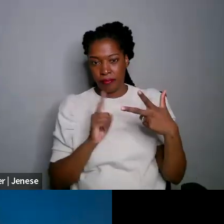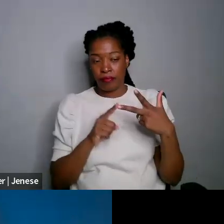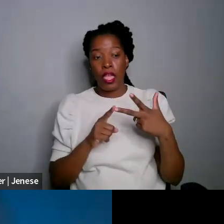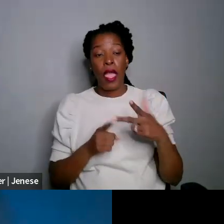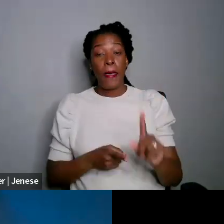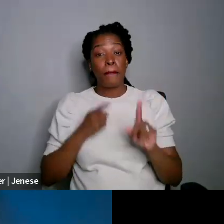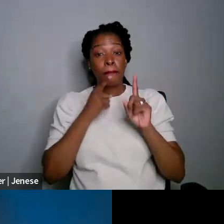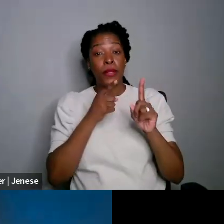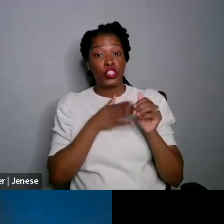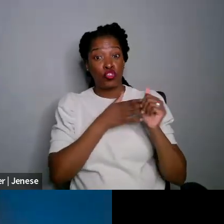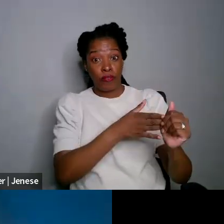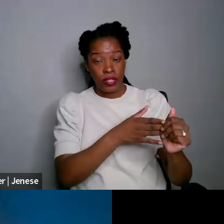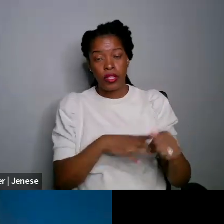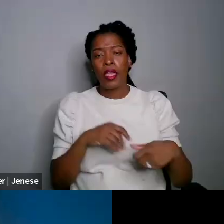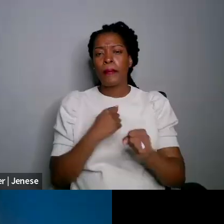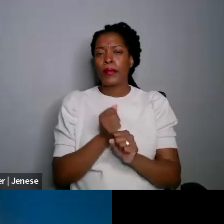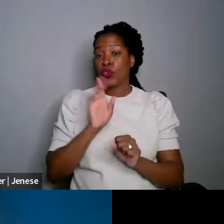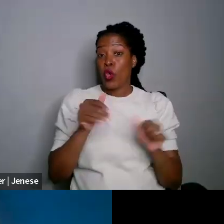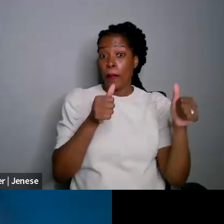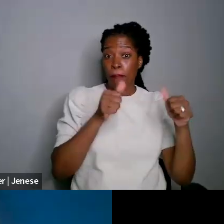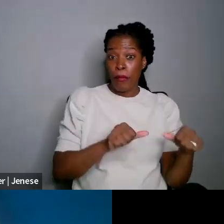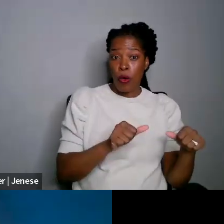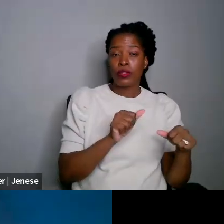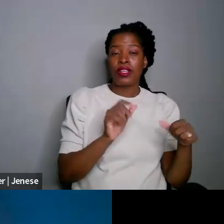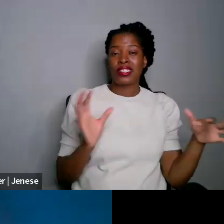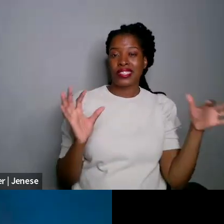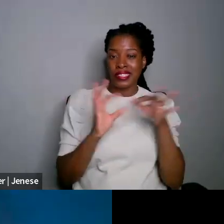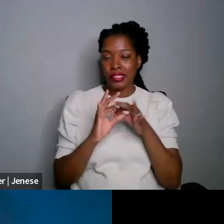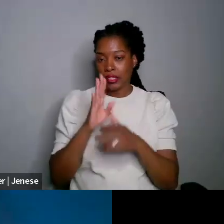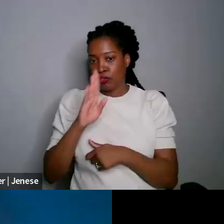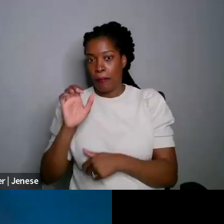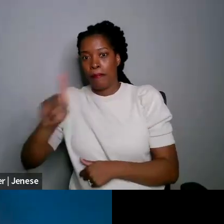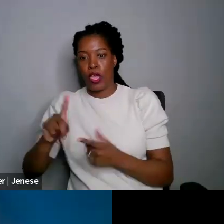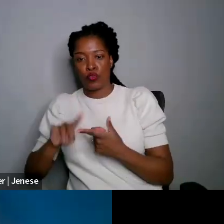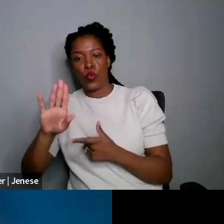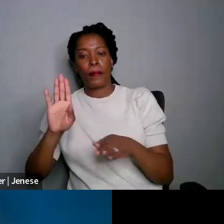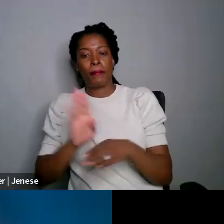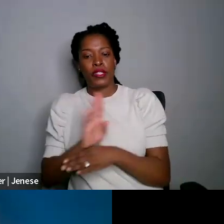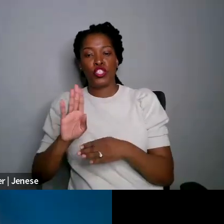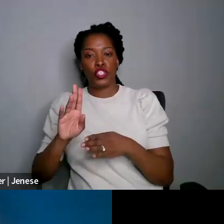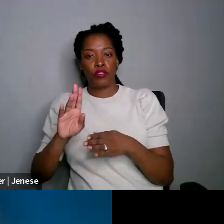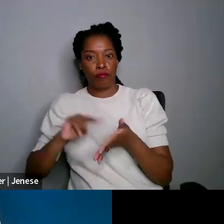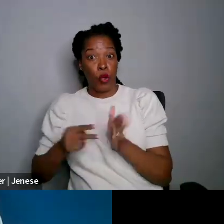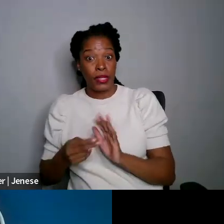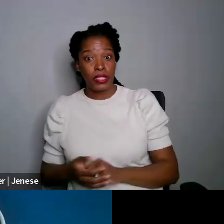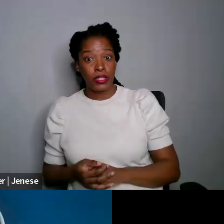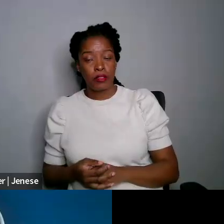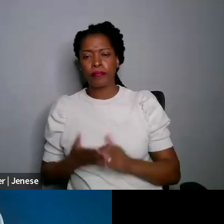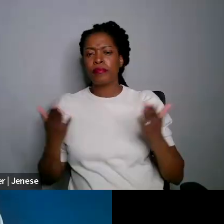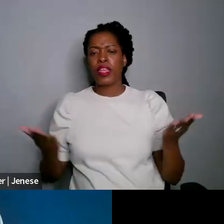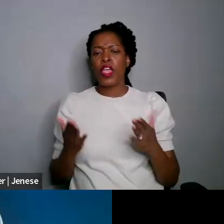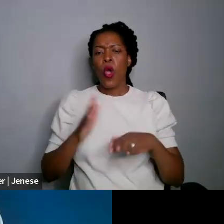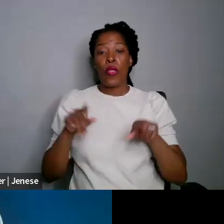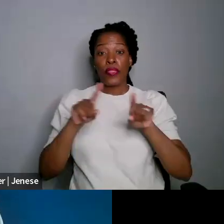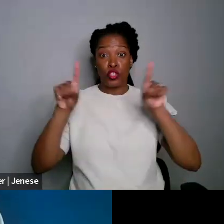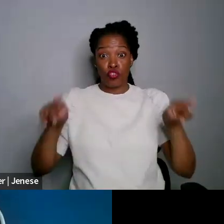posts tie directly back to your mission. Tie everything back to your business's purpose. Here on the screen is a teal graphic